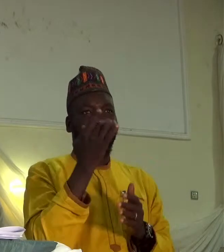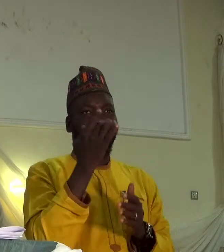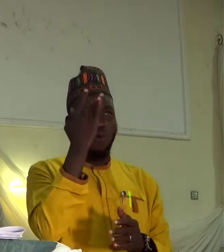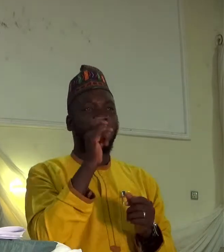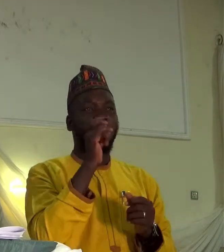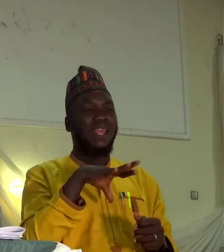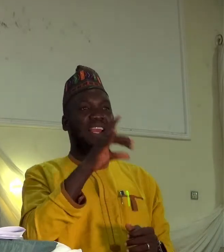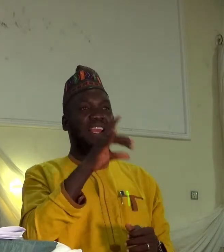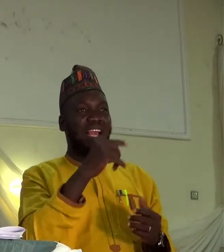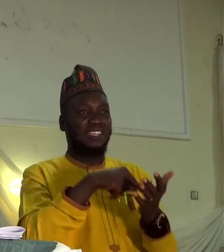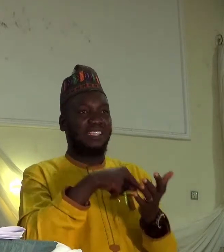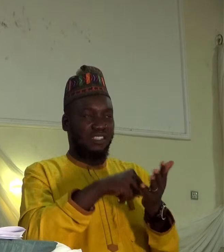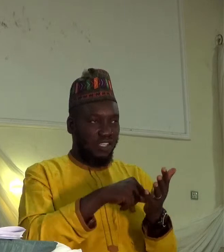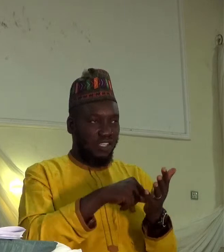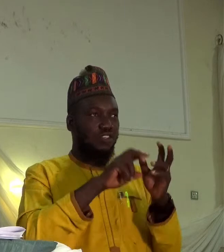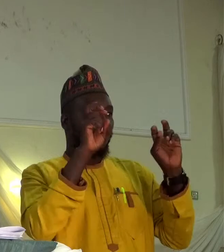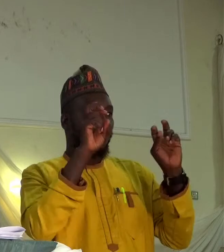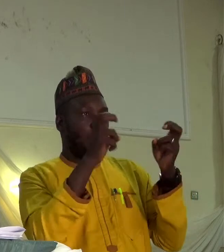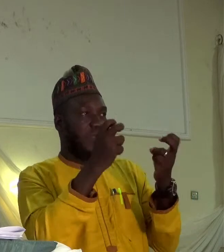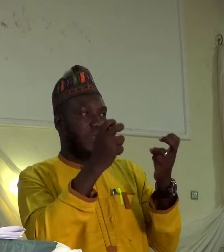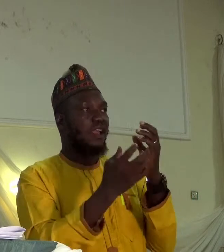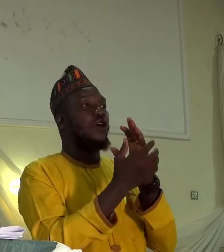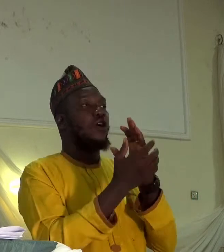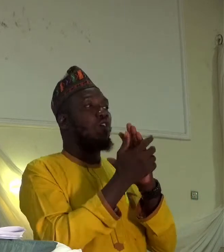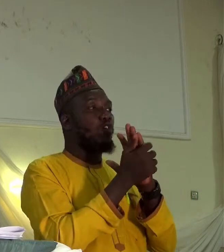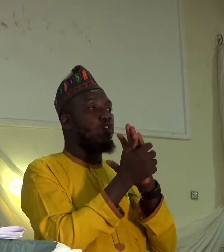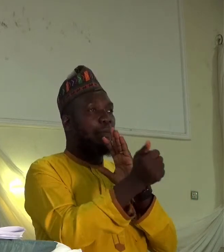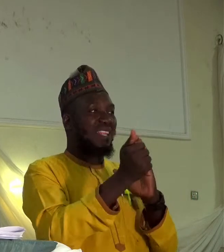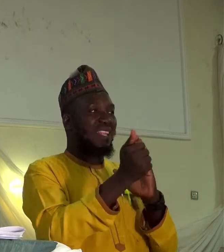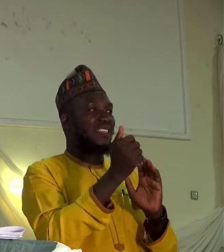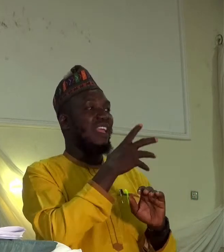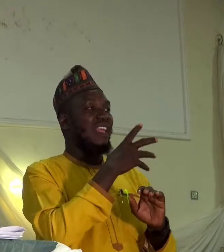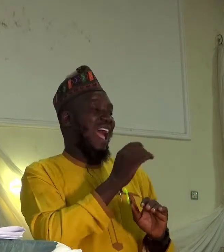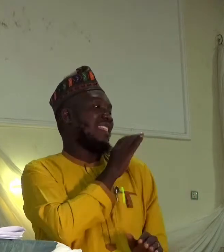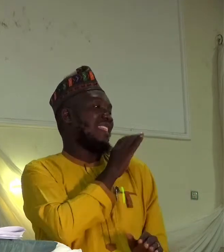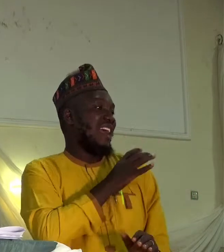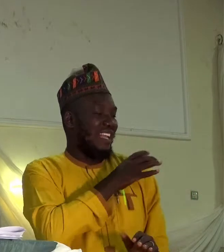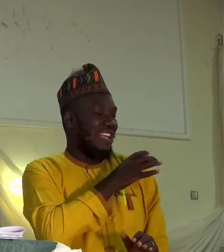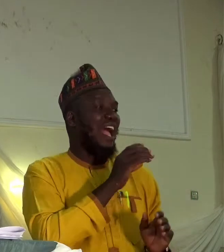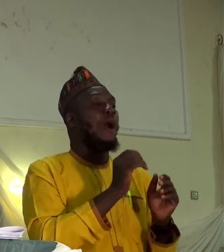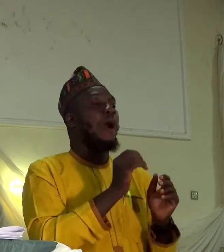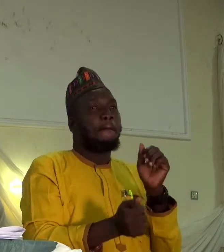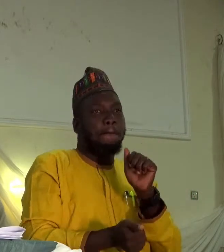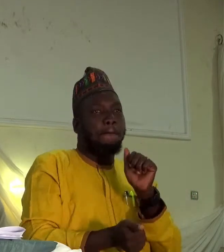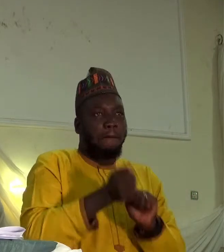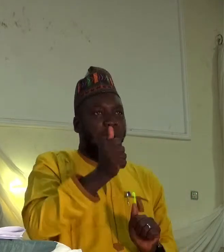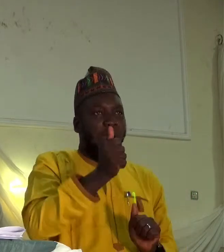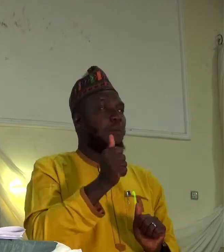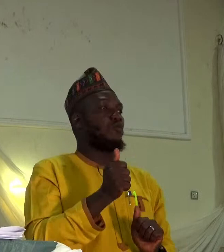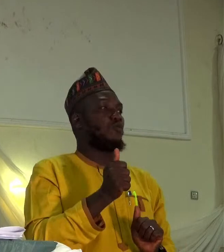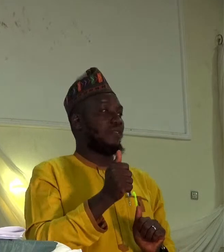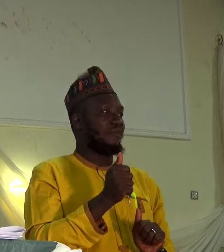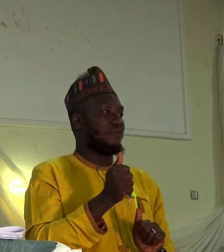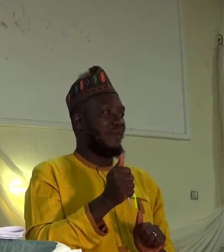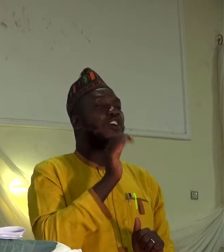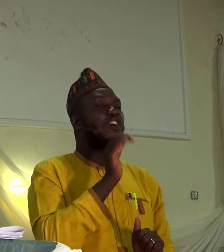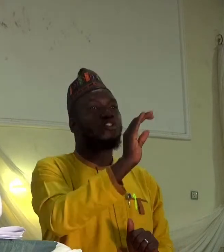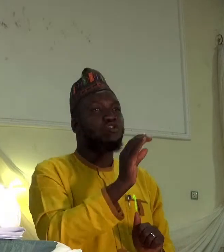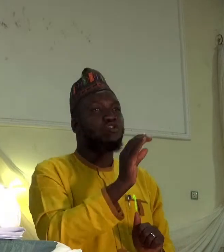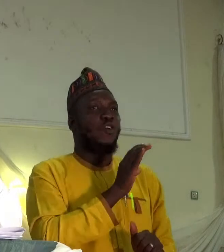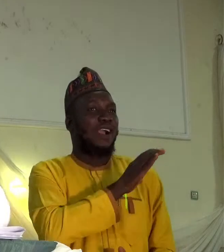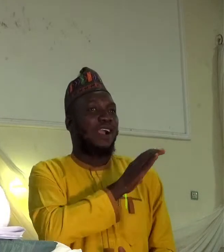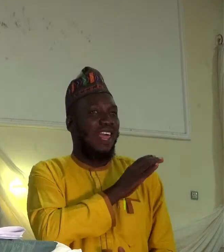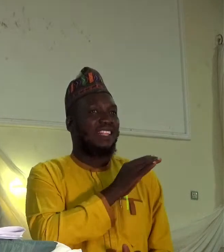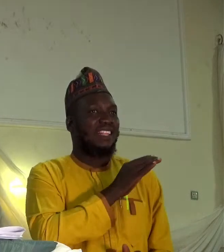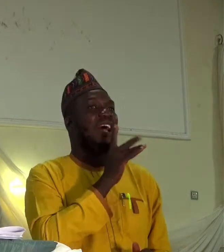by TMC. Competency and character. Your character matters. No, it's not about competency alone. Your character is what will drive